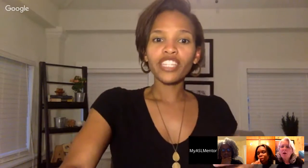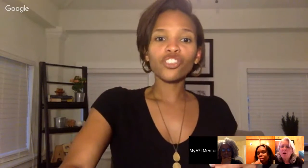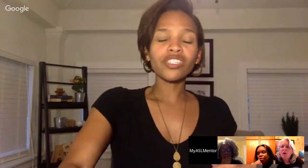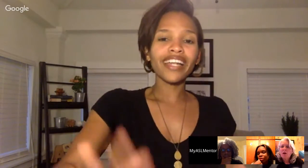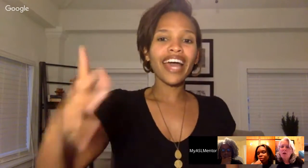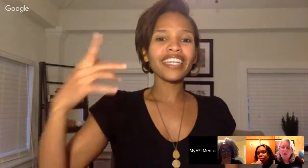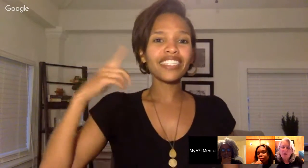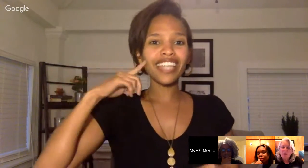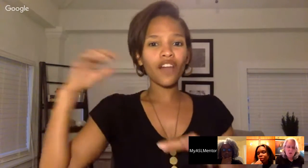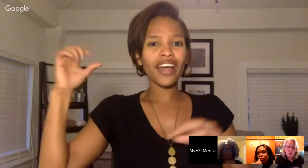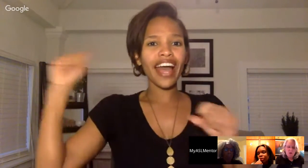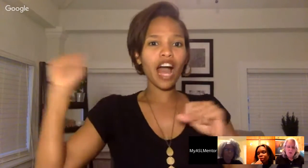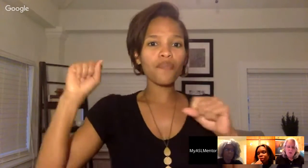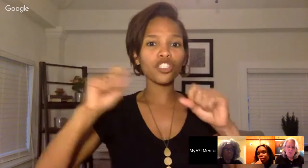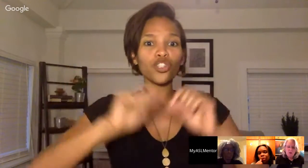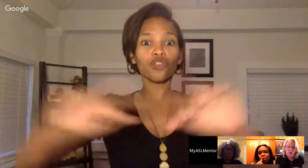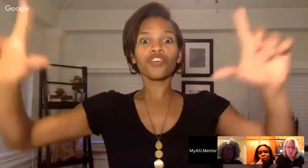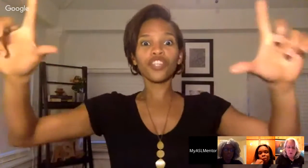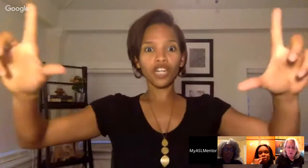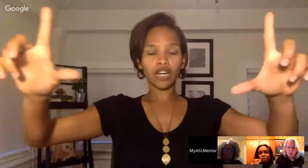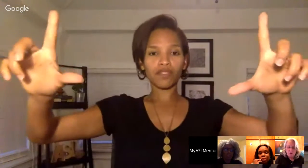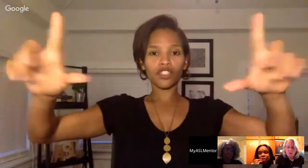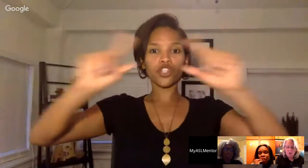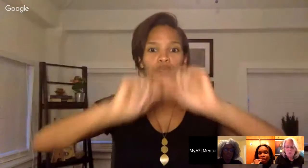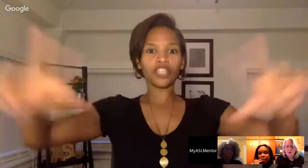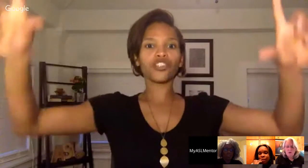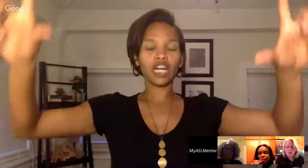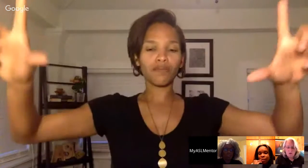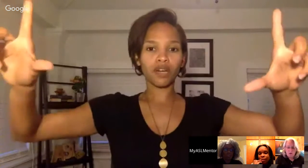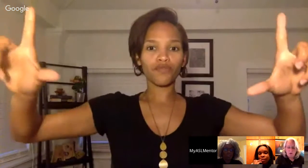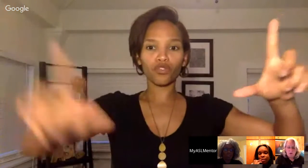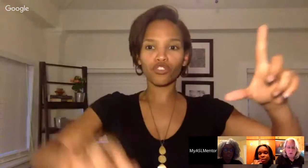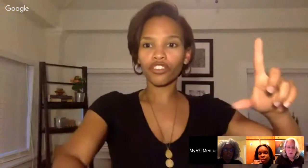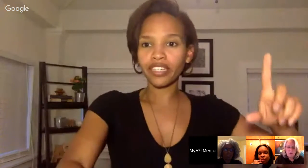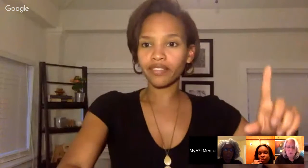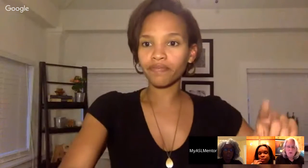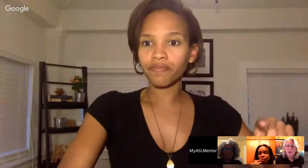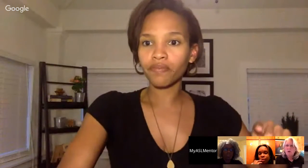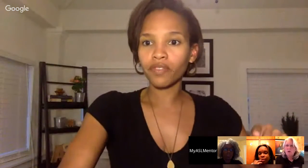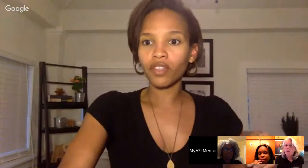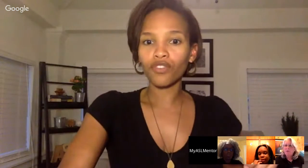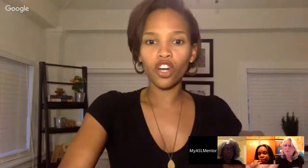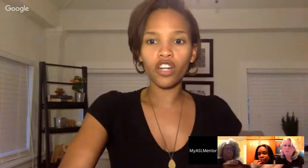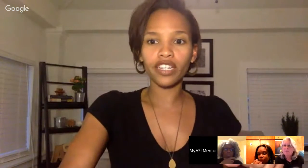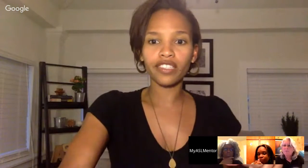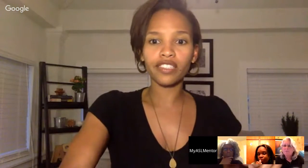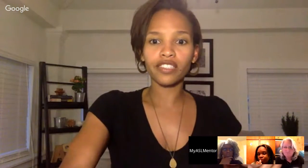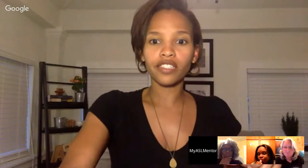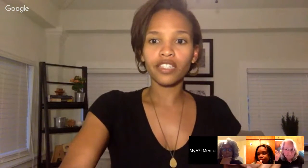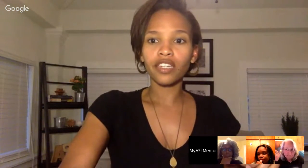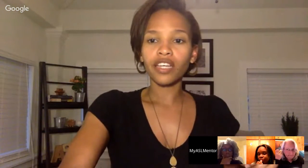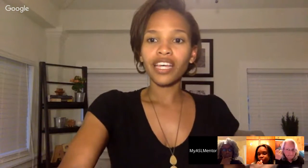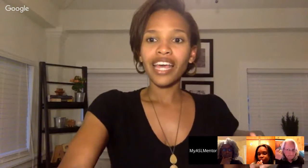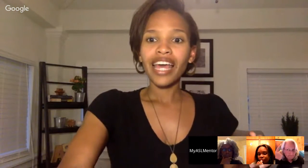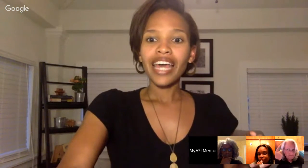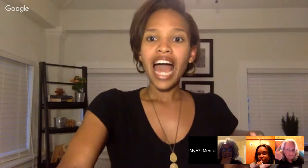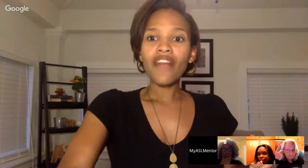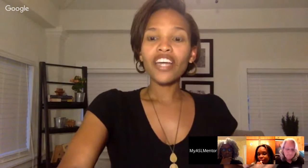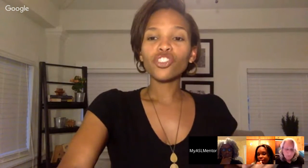It's just that any sound that happens, your picture comes up full screen for the audience. And then